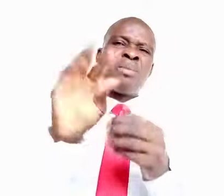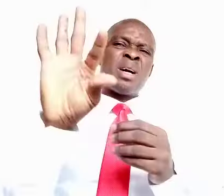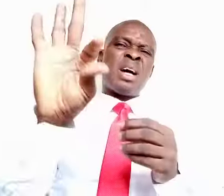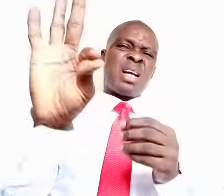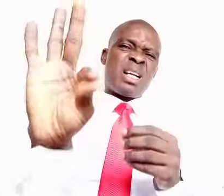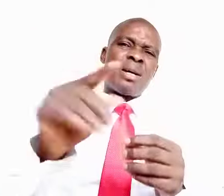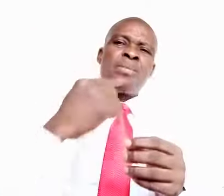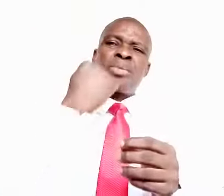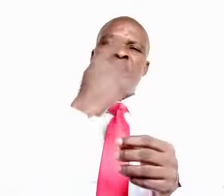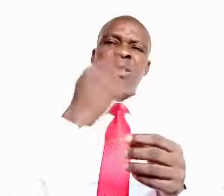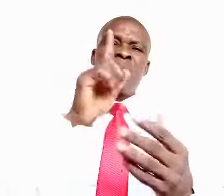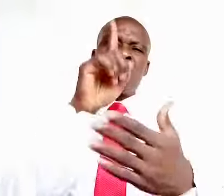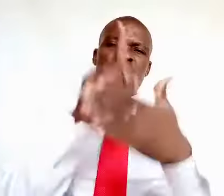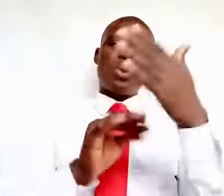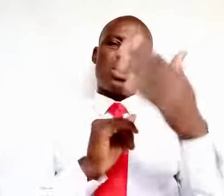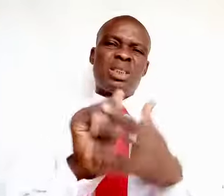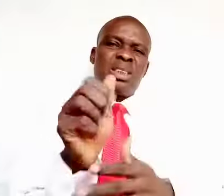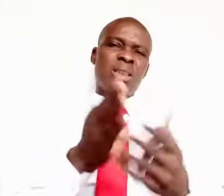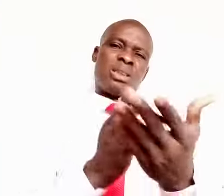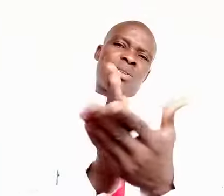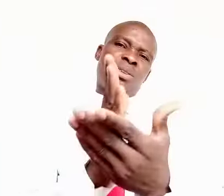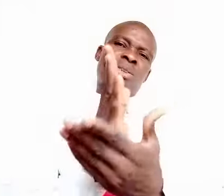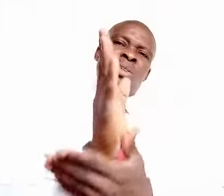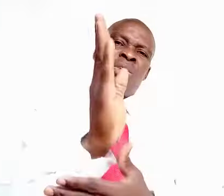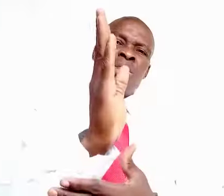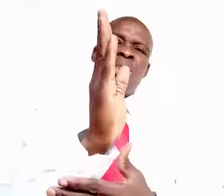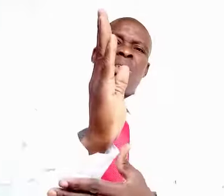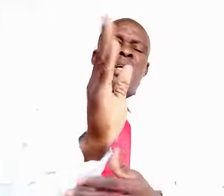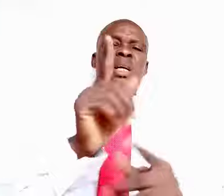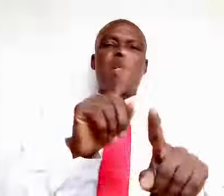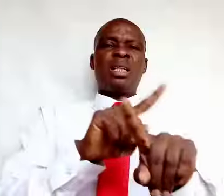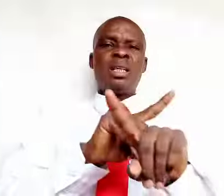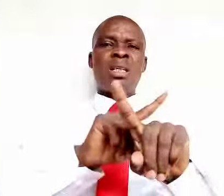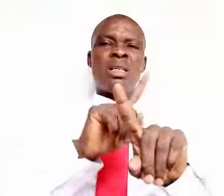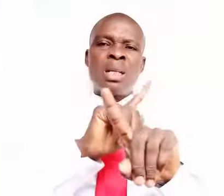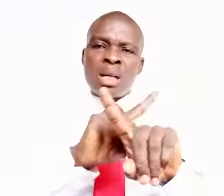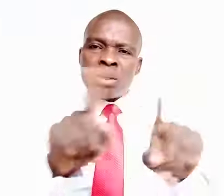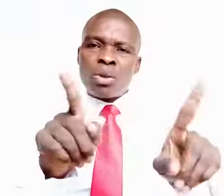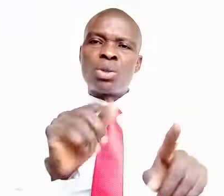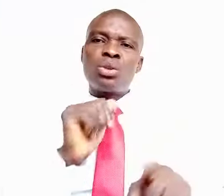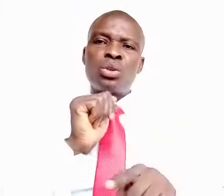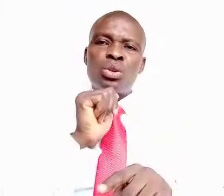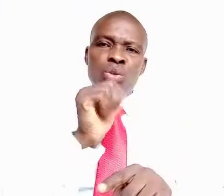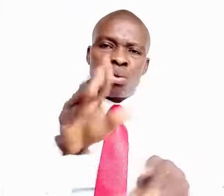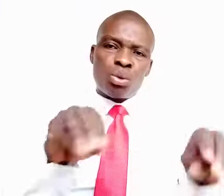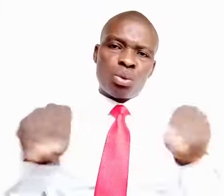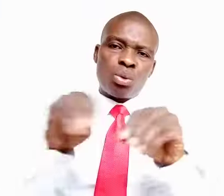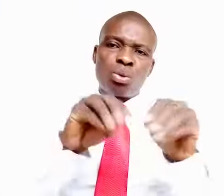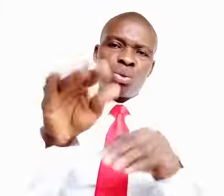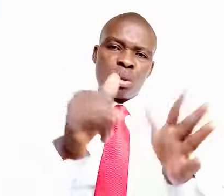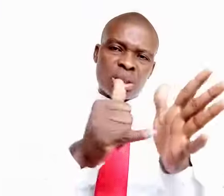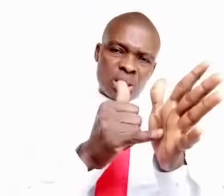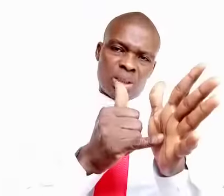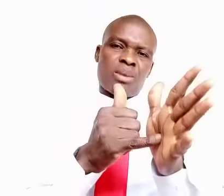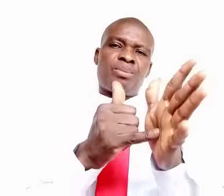do it. 10. Steal in any form, including picking up what does not belong to them and